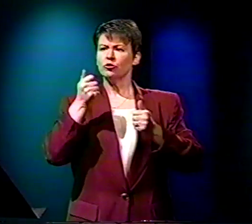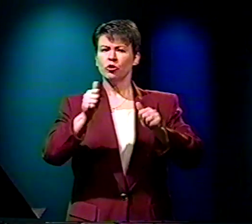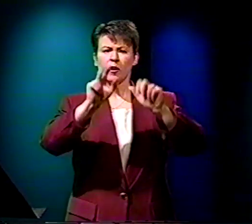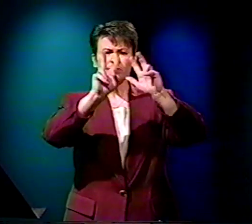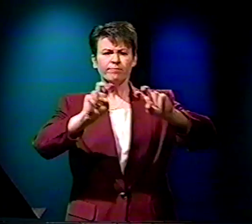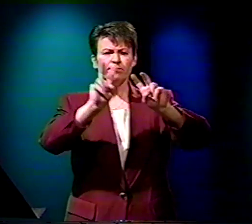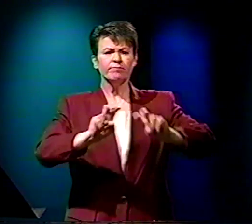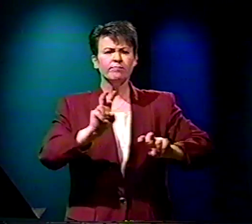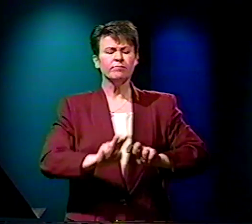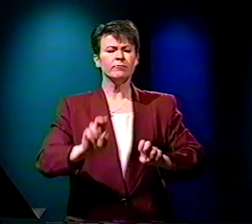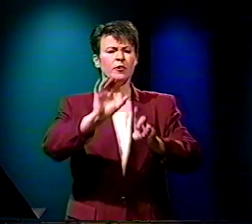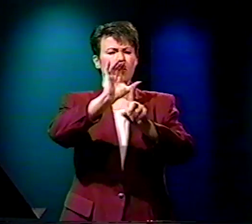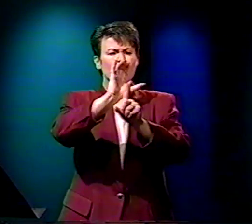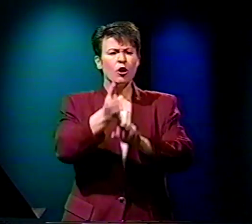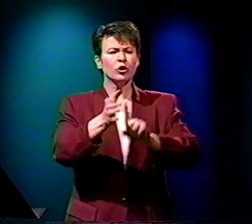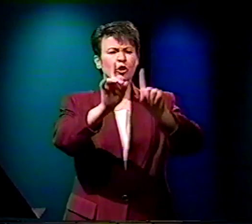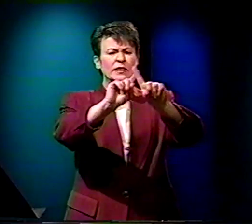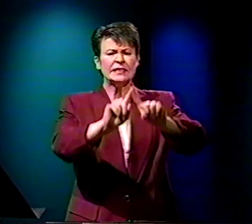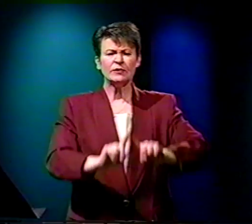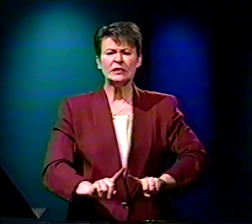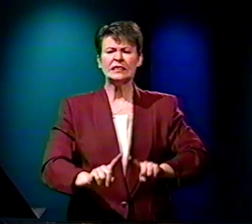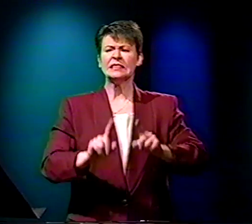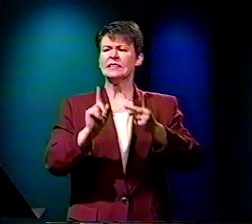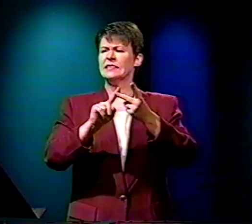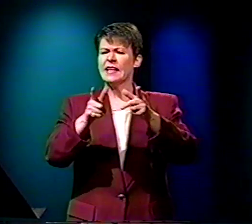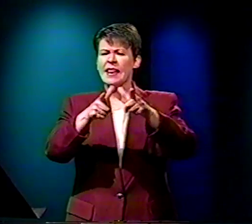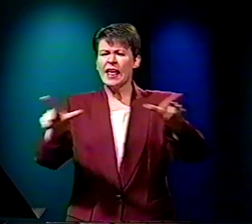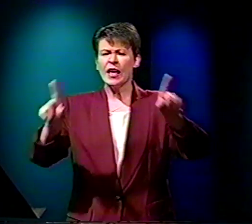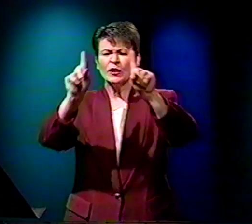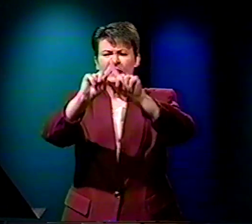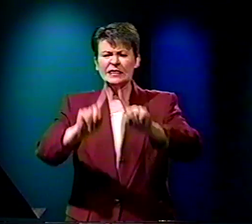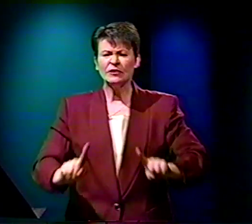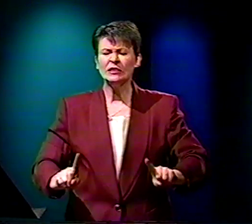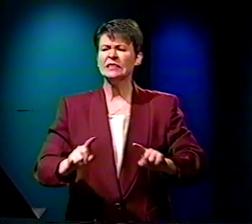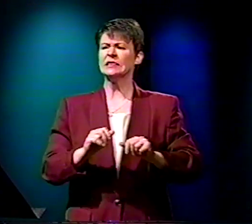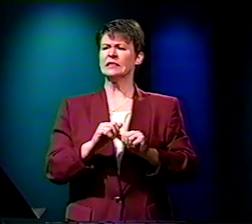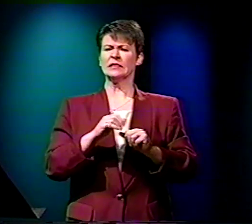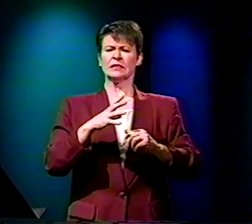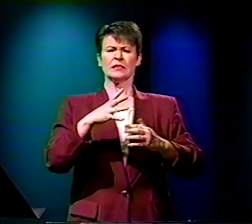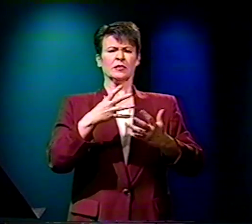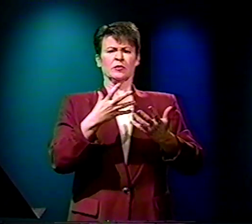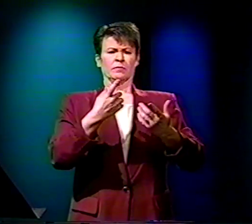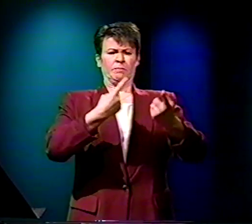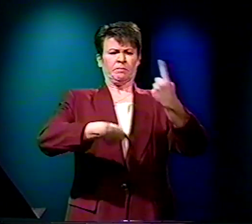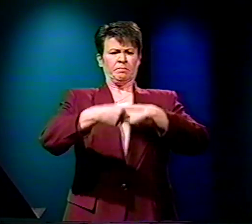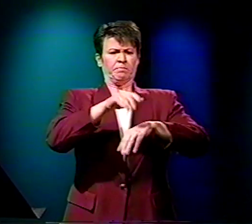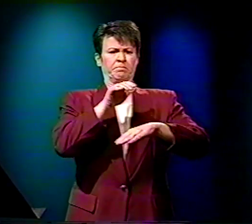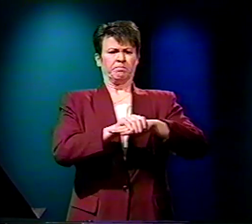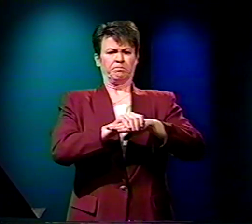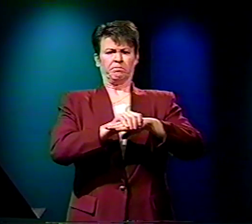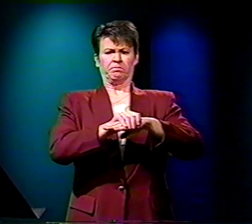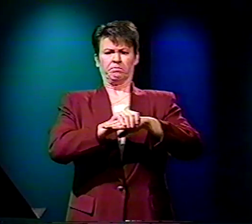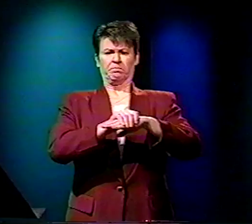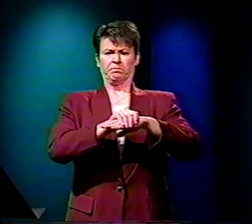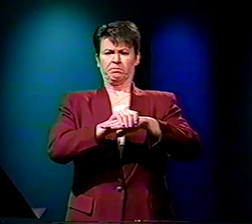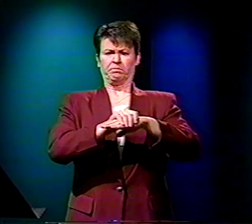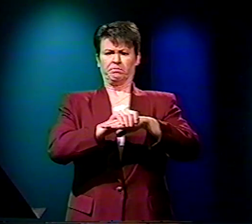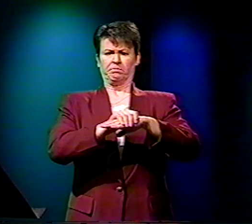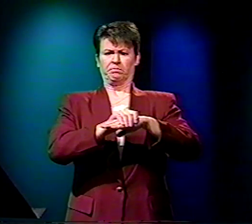the individuals who were communicating. There was no thought to address cultural differences and language differences. Signed English was